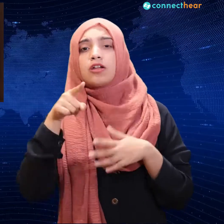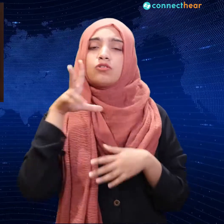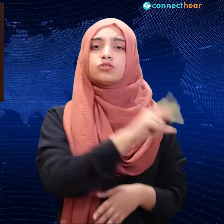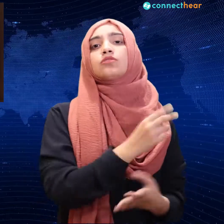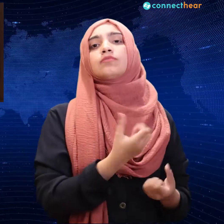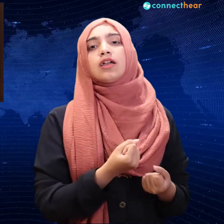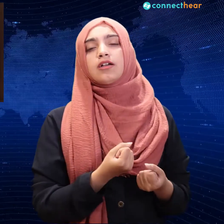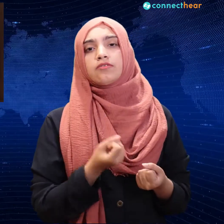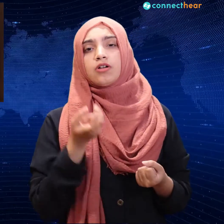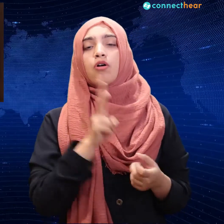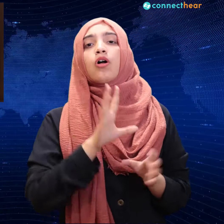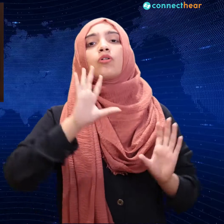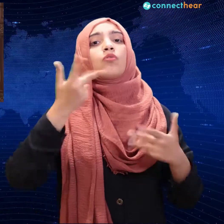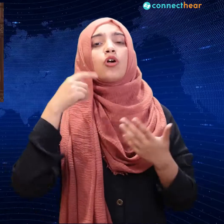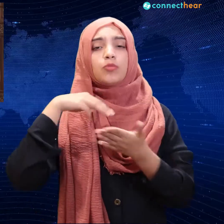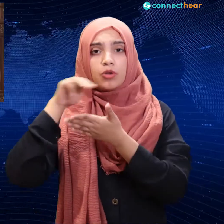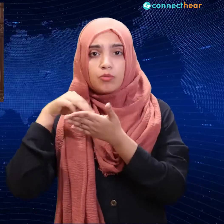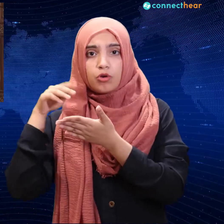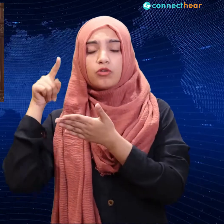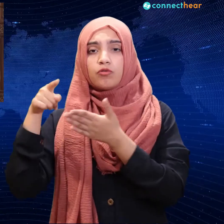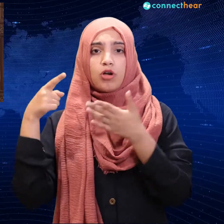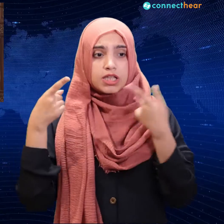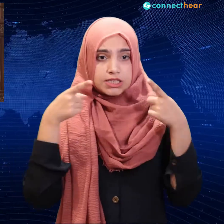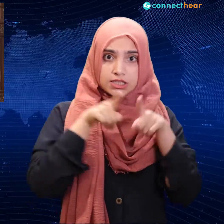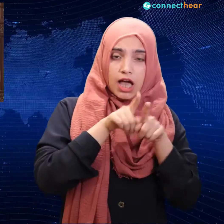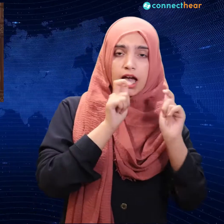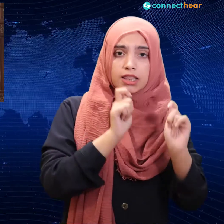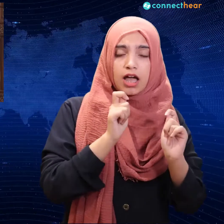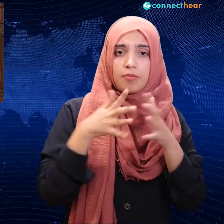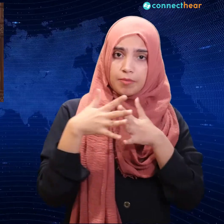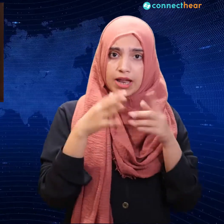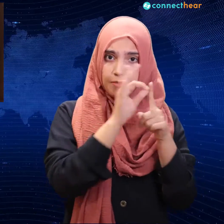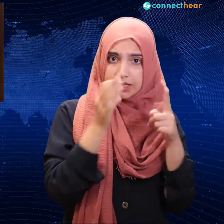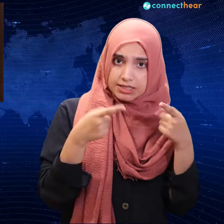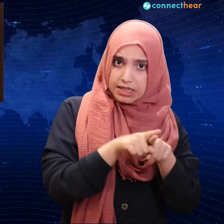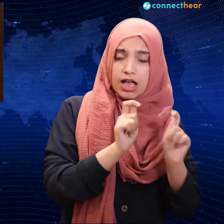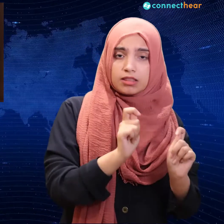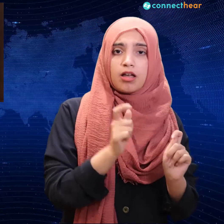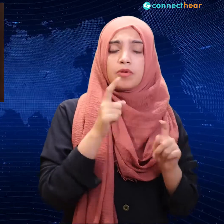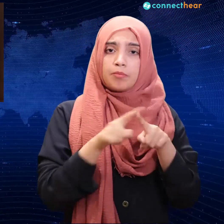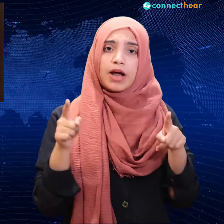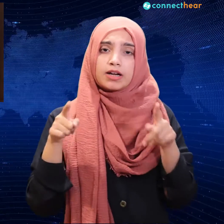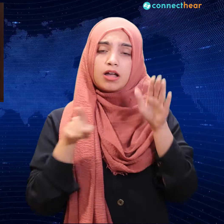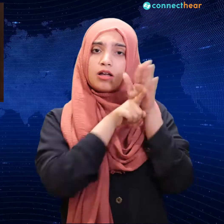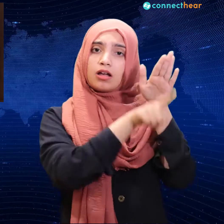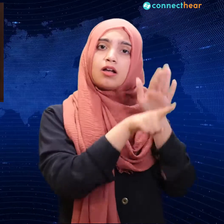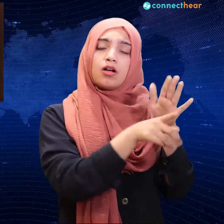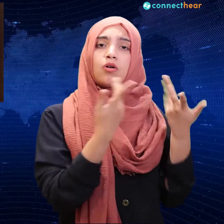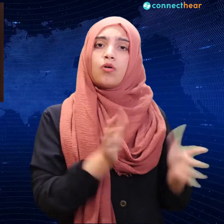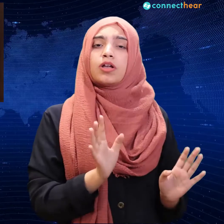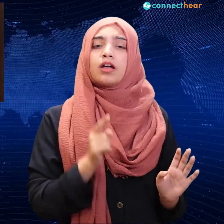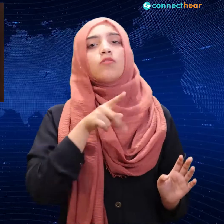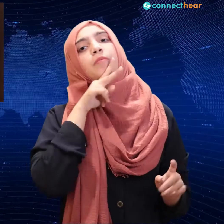country has been attacked by its ally. So we almost went under. Had it not been for our army,